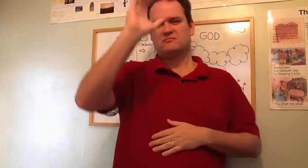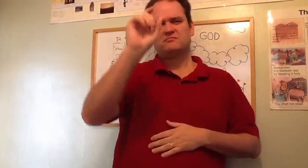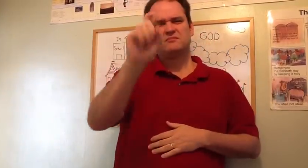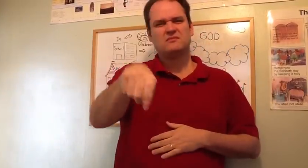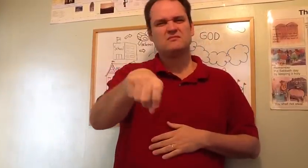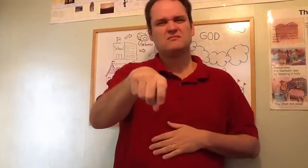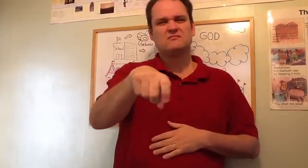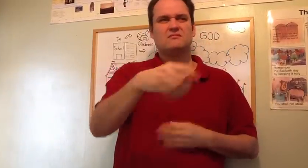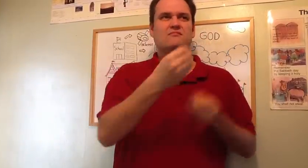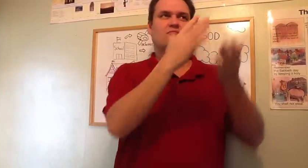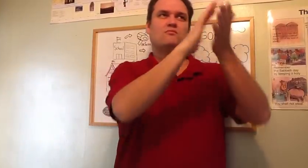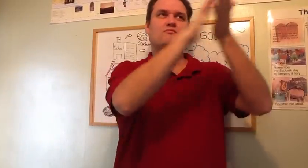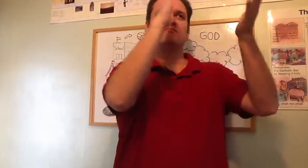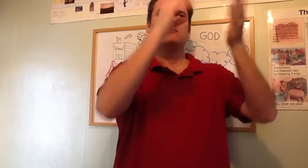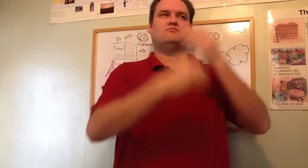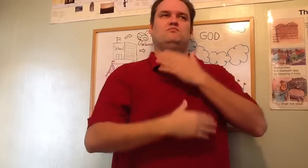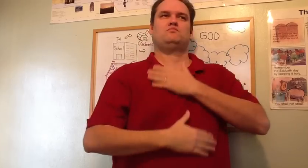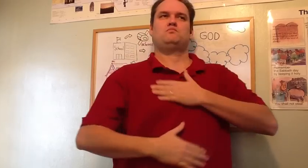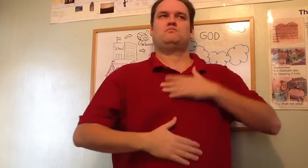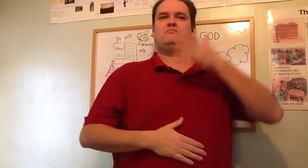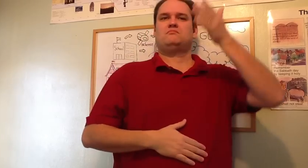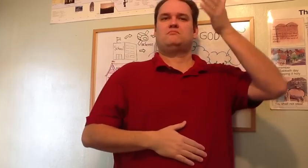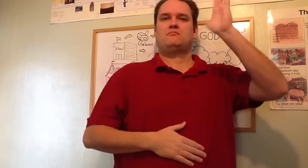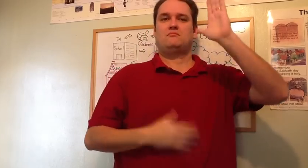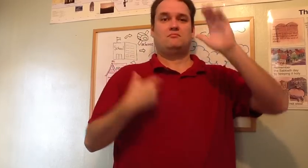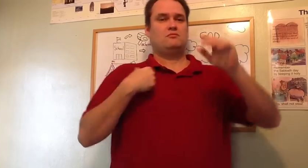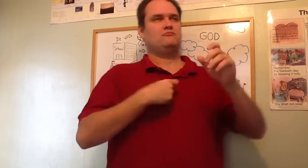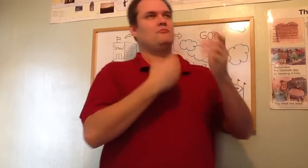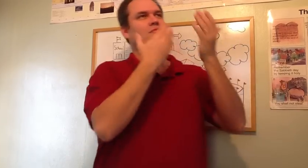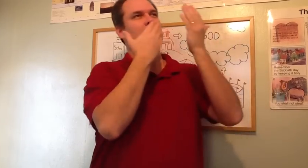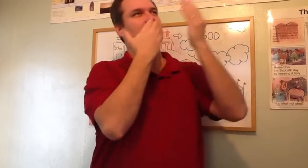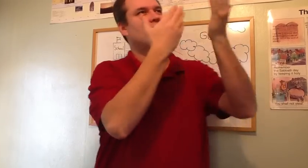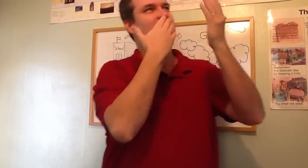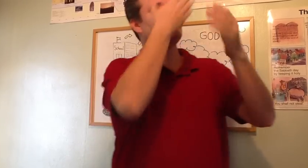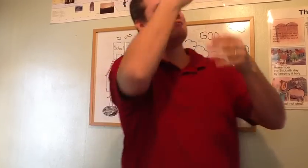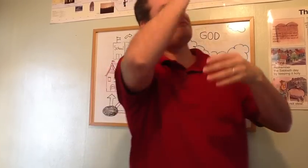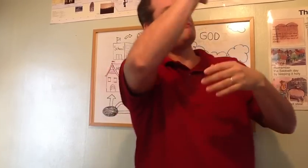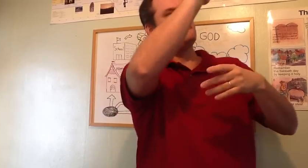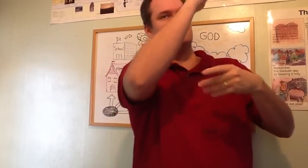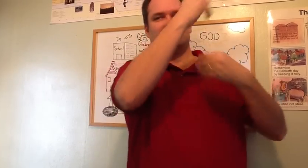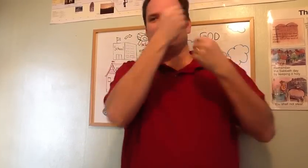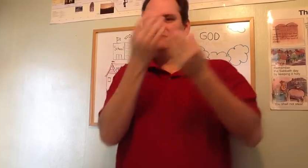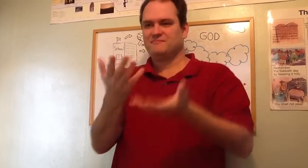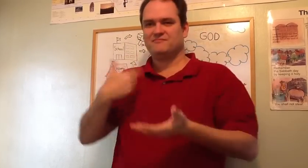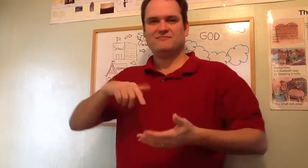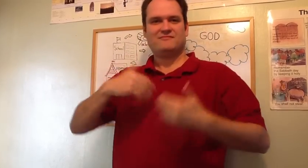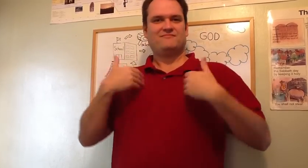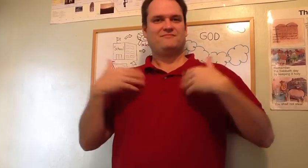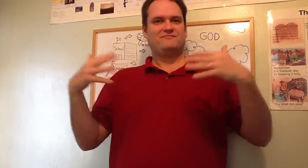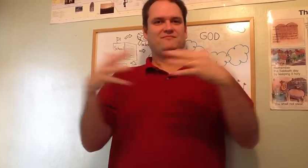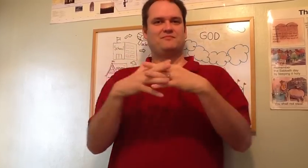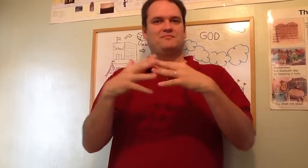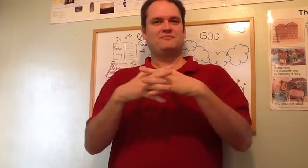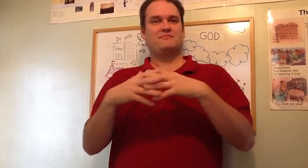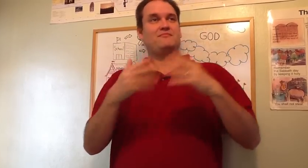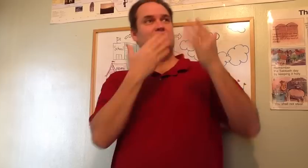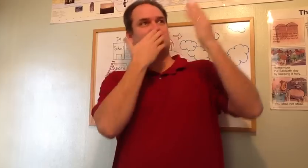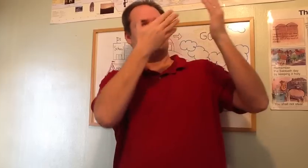you give glory to God, you must give glory to God and enjoy him. We should thank God that we're provided